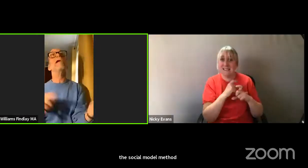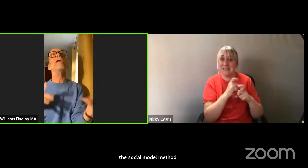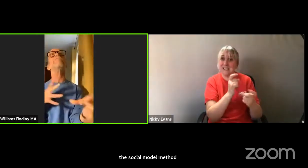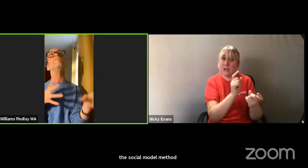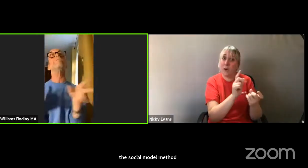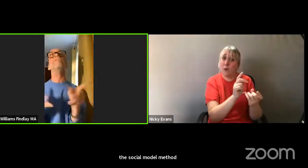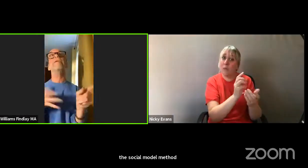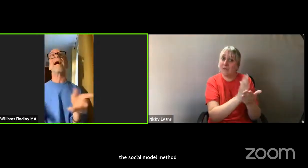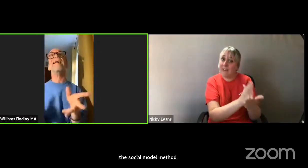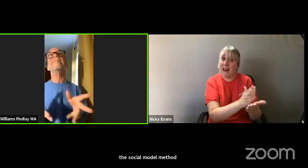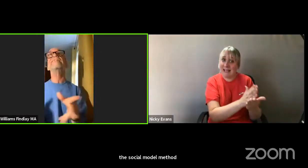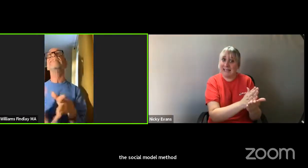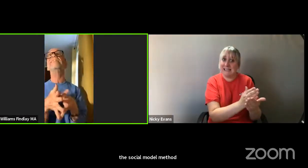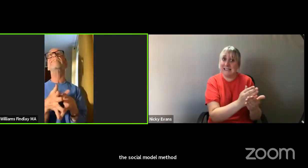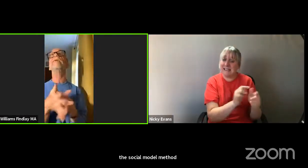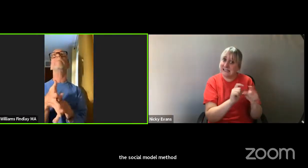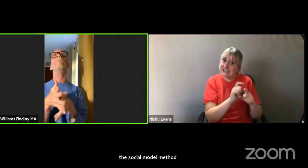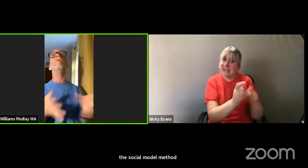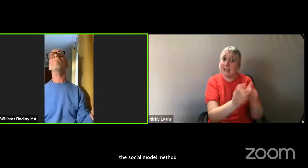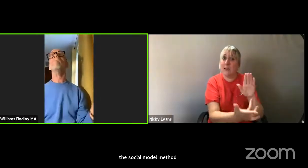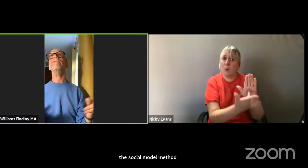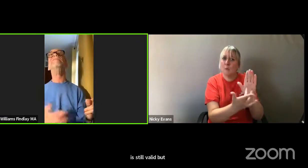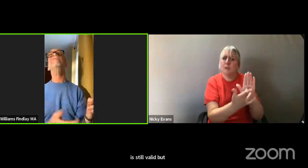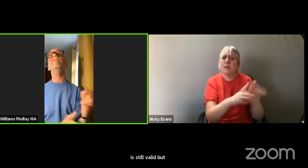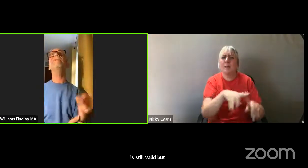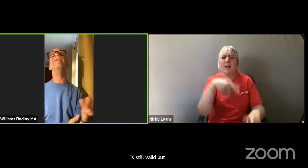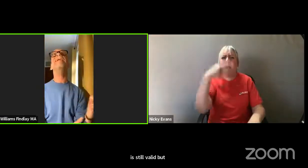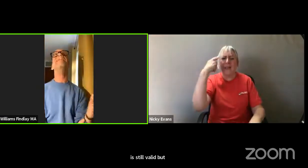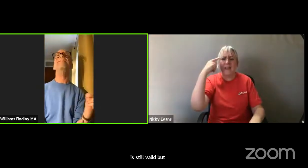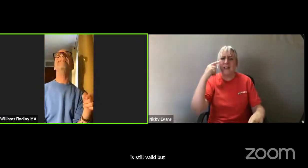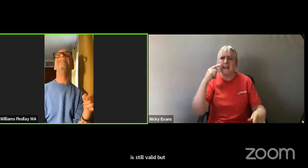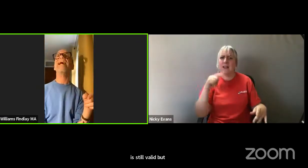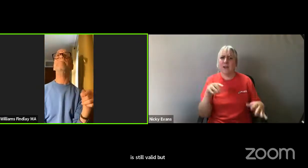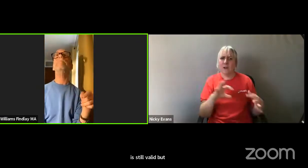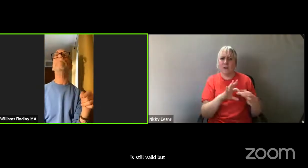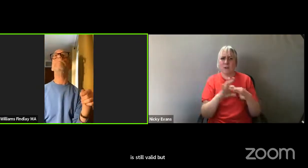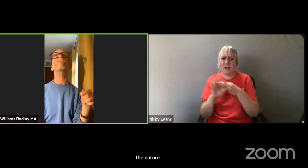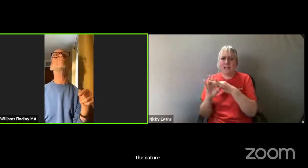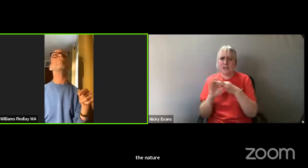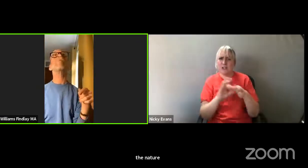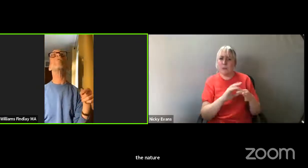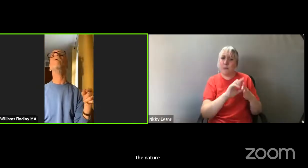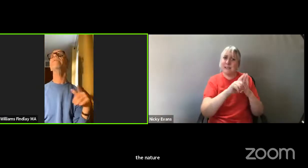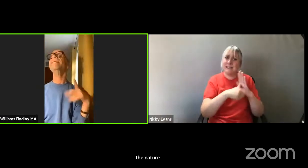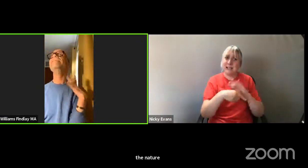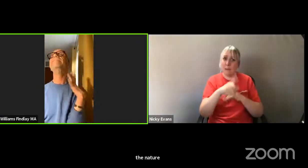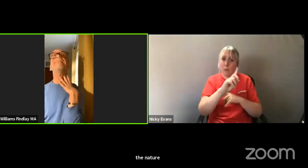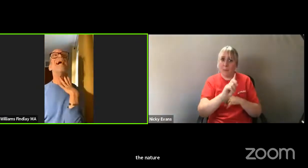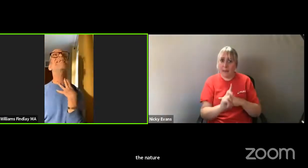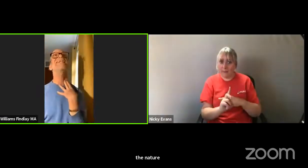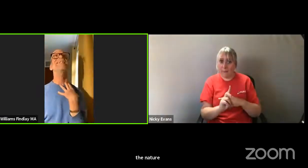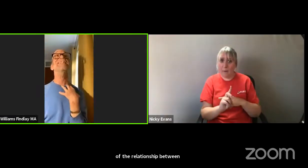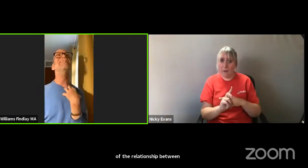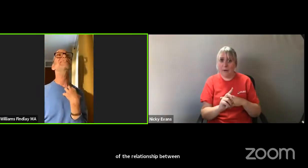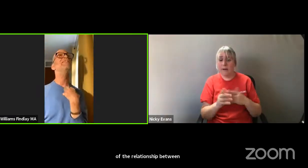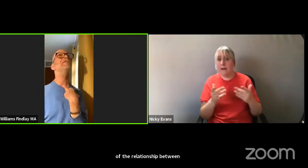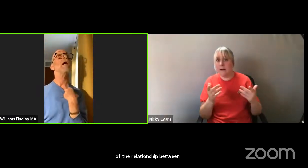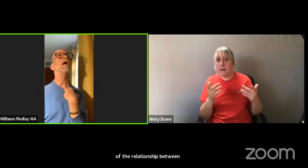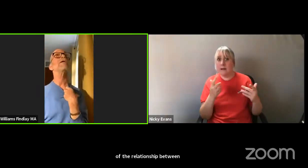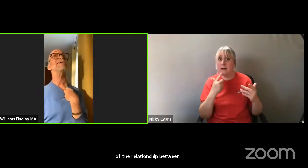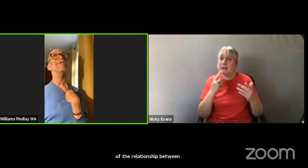the social relationship between disabled people, the state